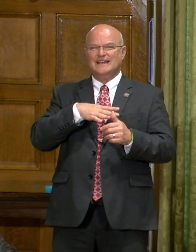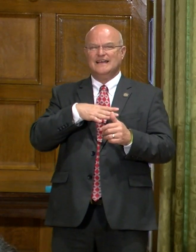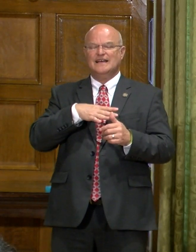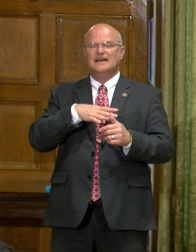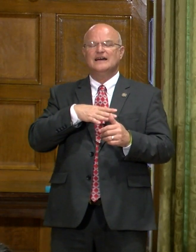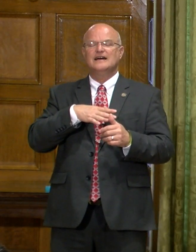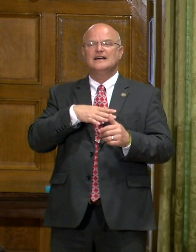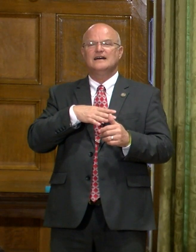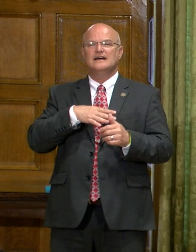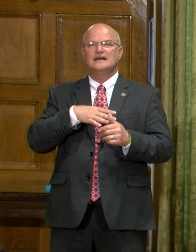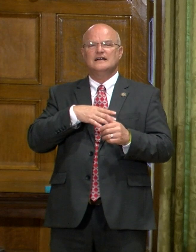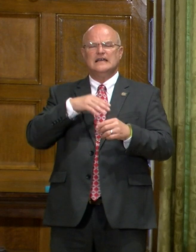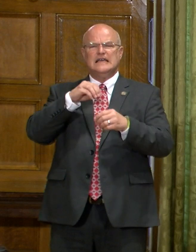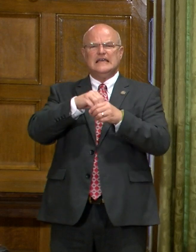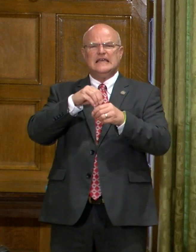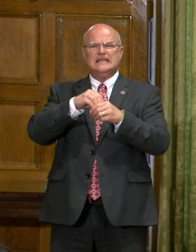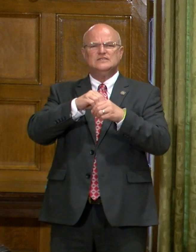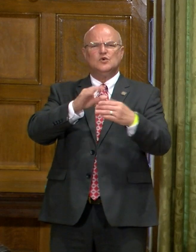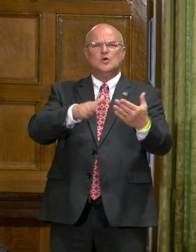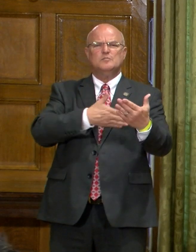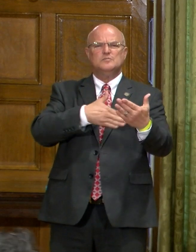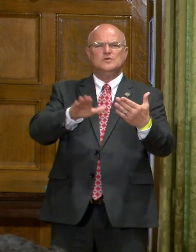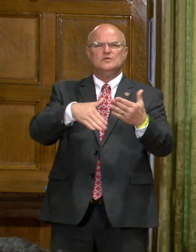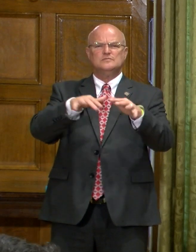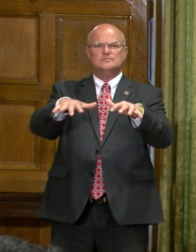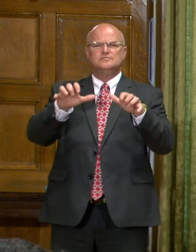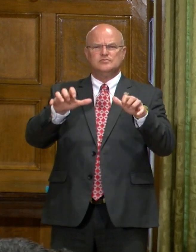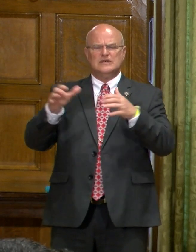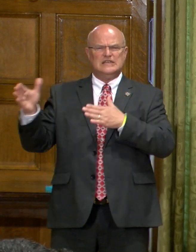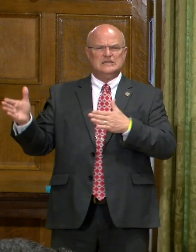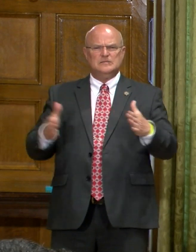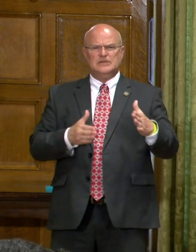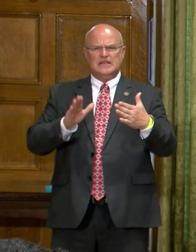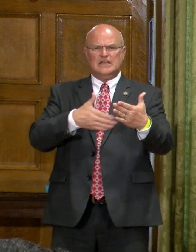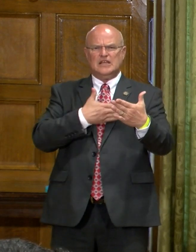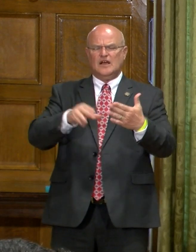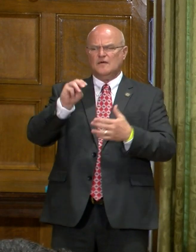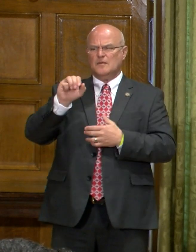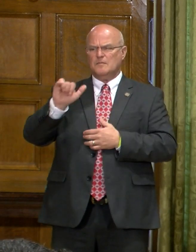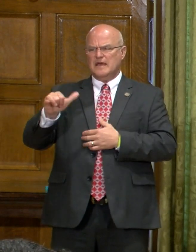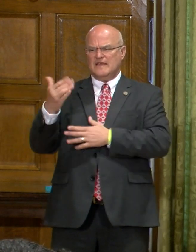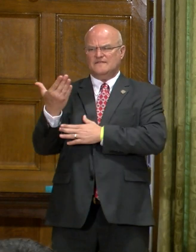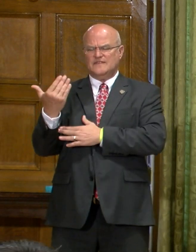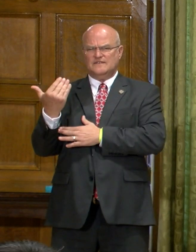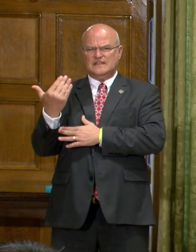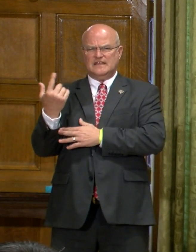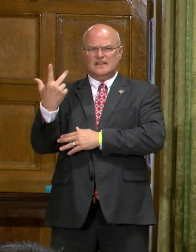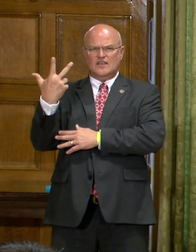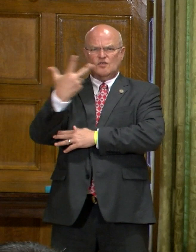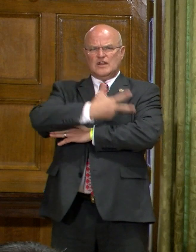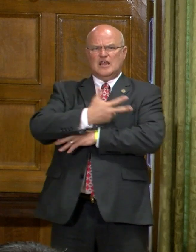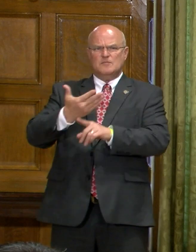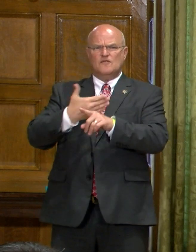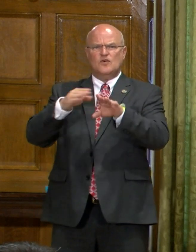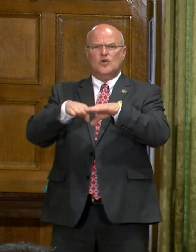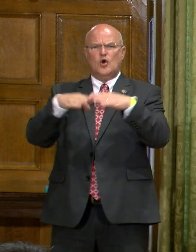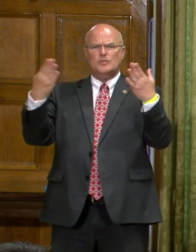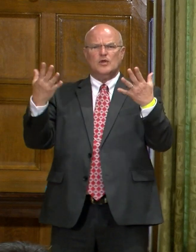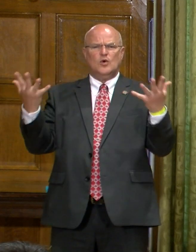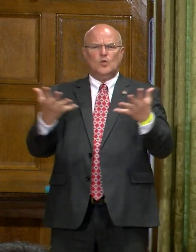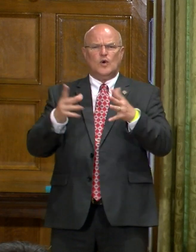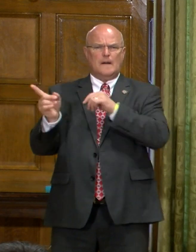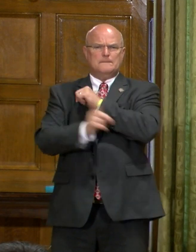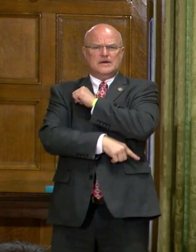Governor Hutchinson, an indoor music venue in the River Valley says it's planning a concert for May 15th, 3 days before your open date.